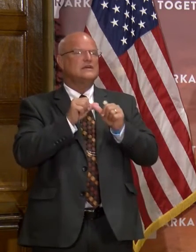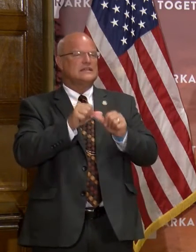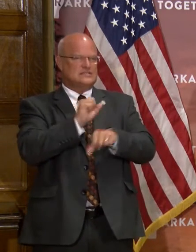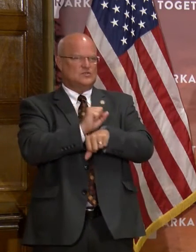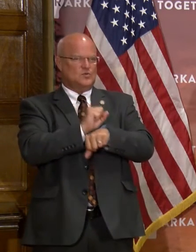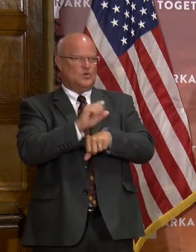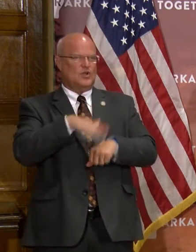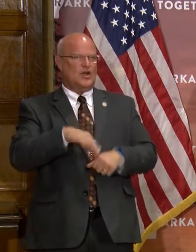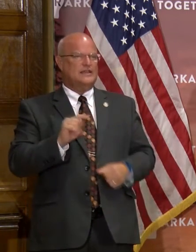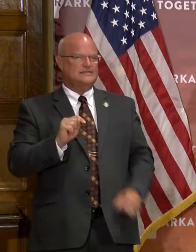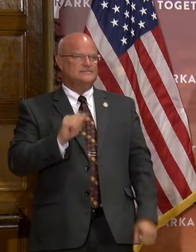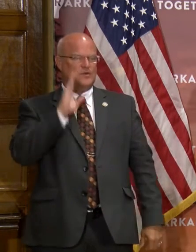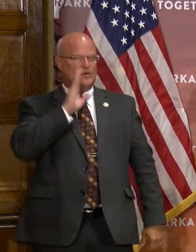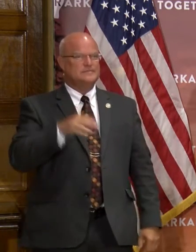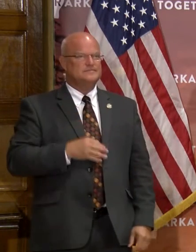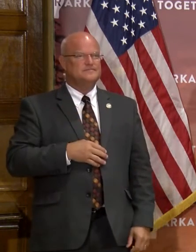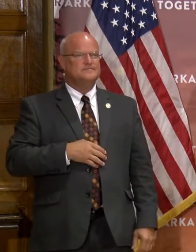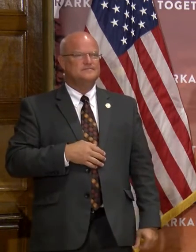to work on it.